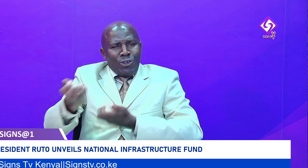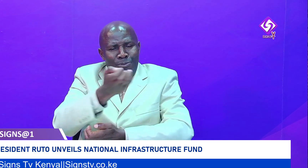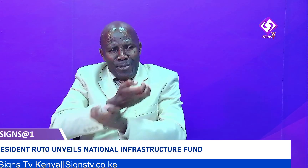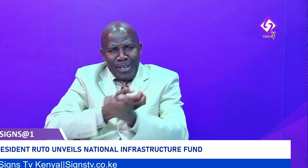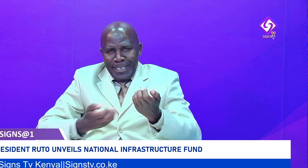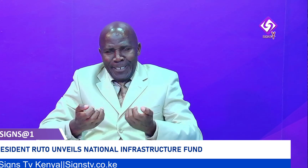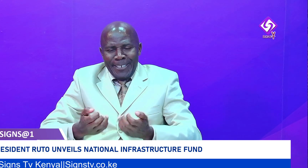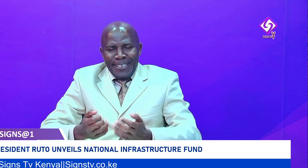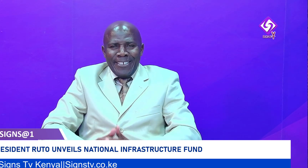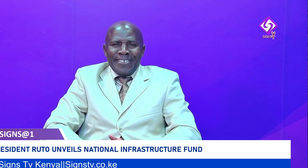economy.